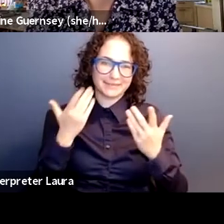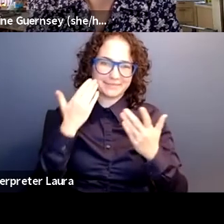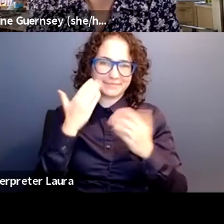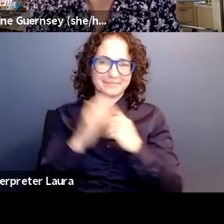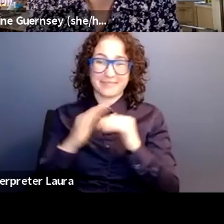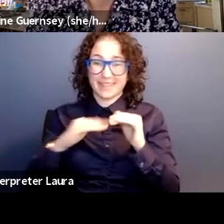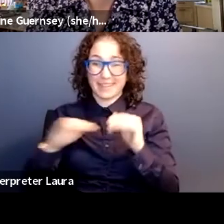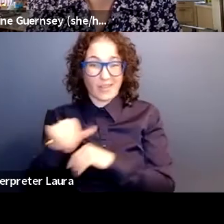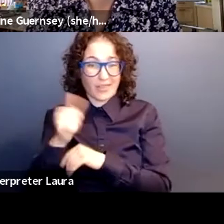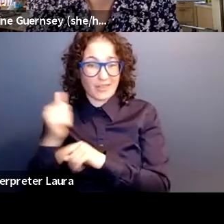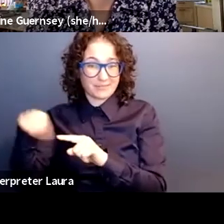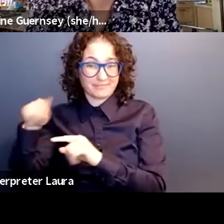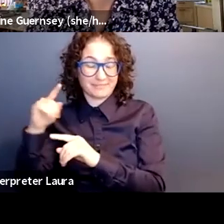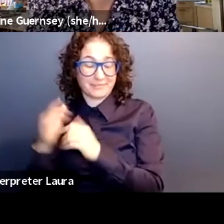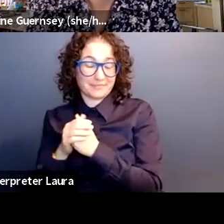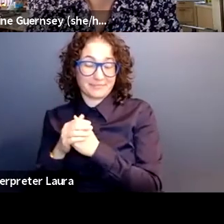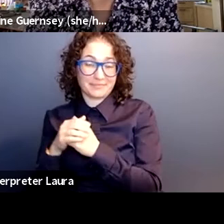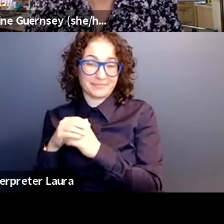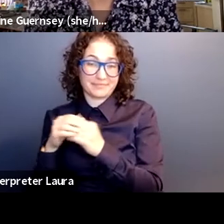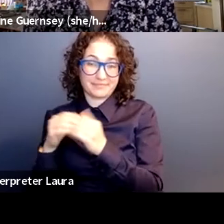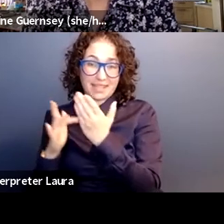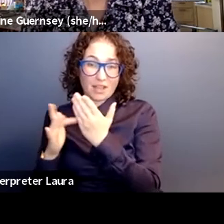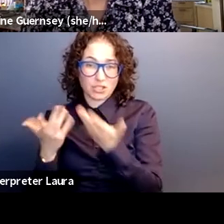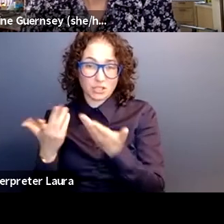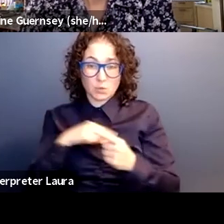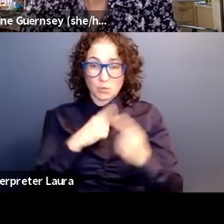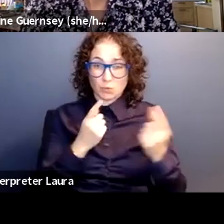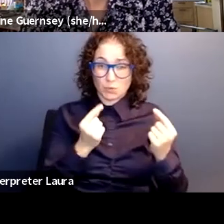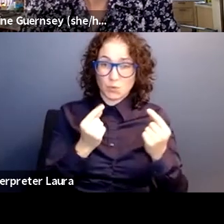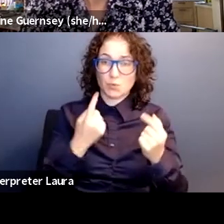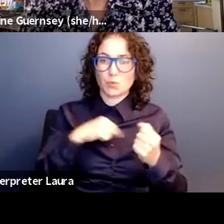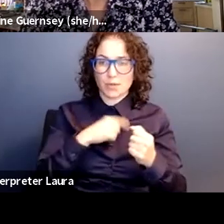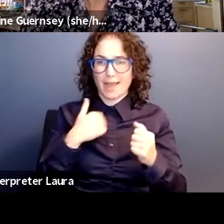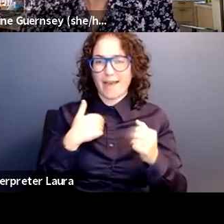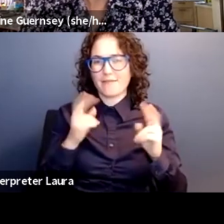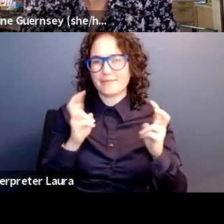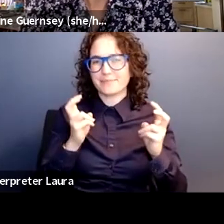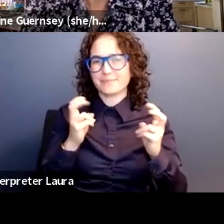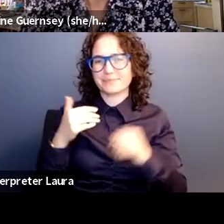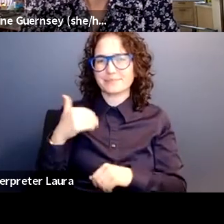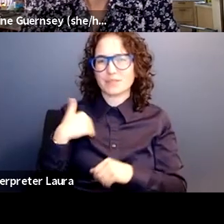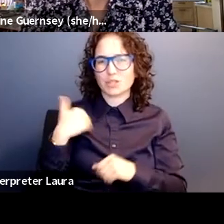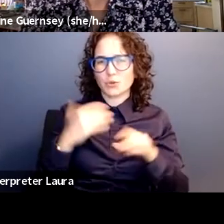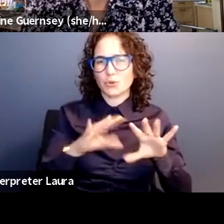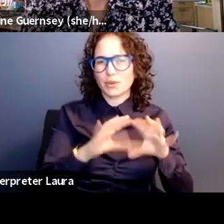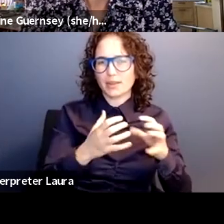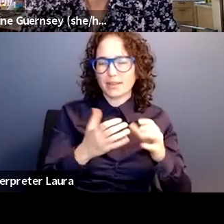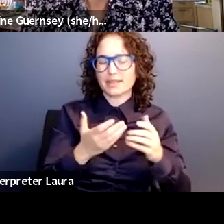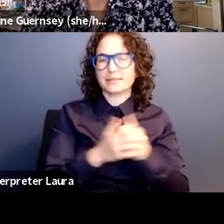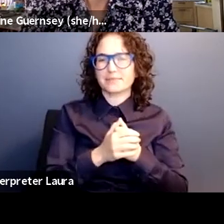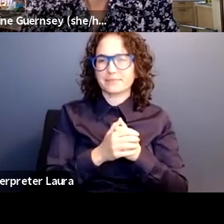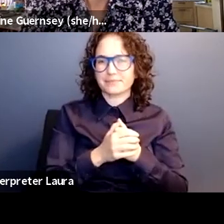uh, communication piece. So what we did is that we have this kind of youth